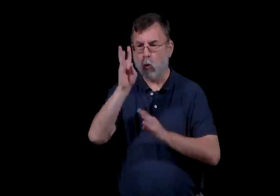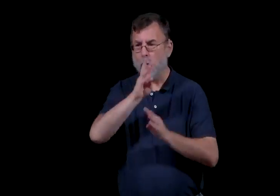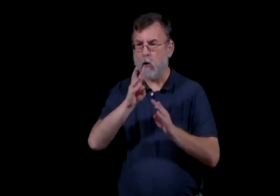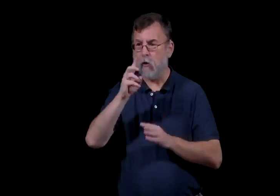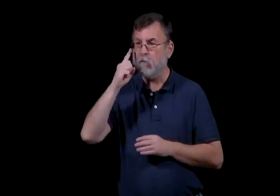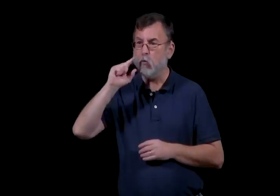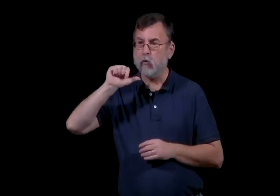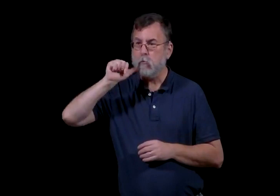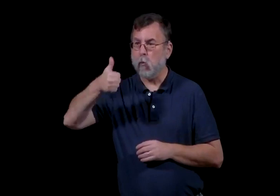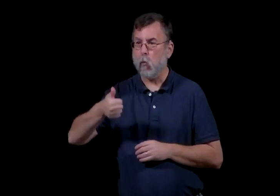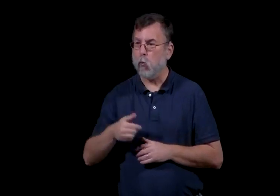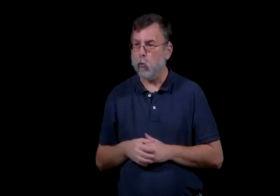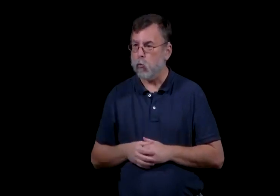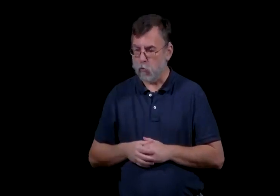So don't worry about tomorrow.